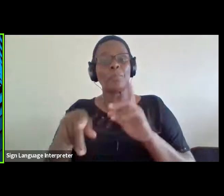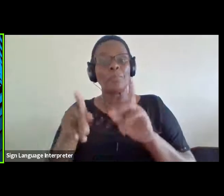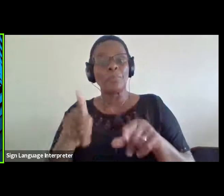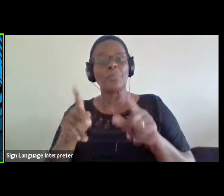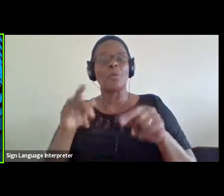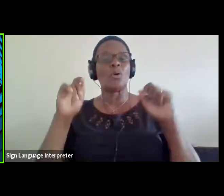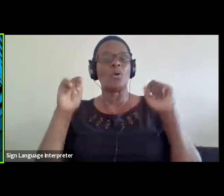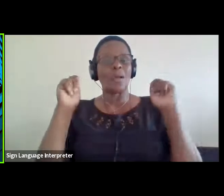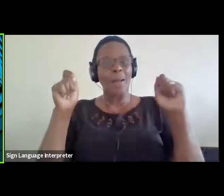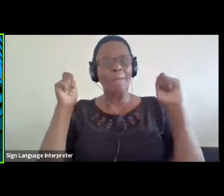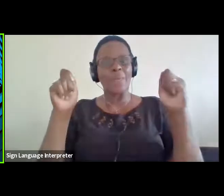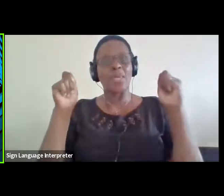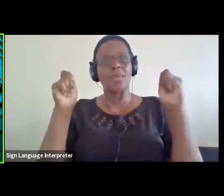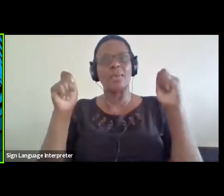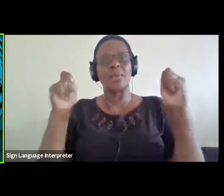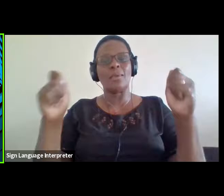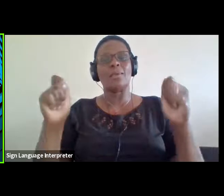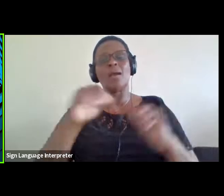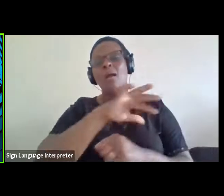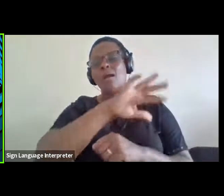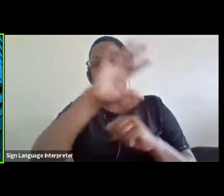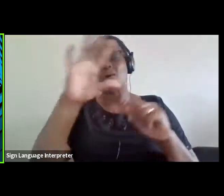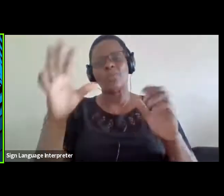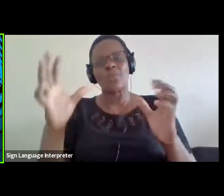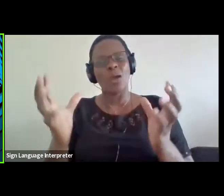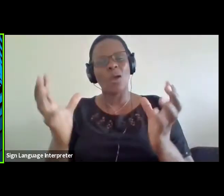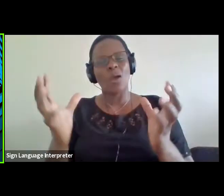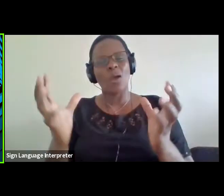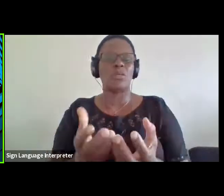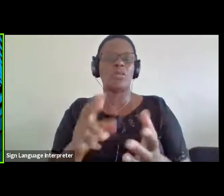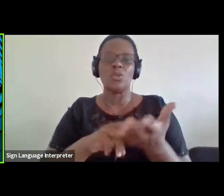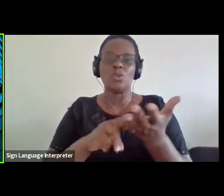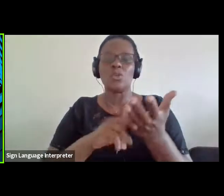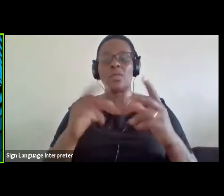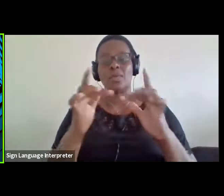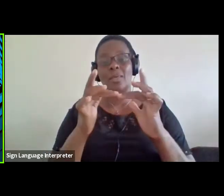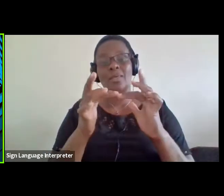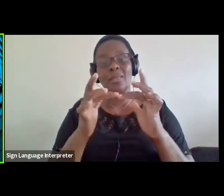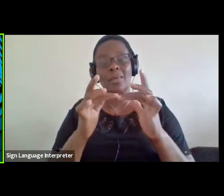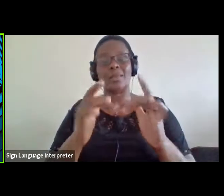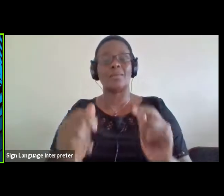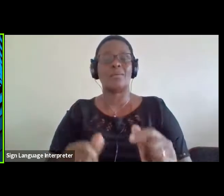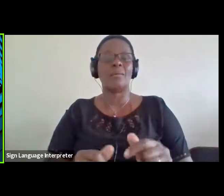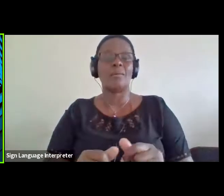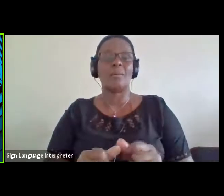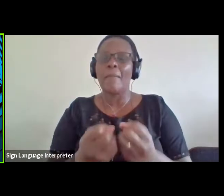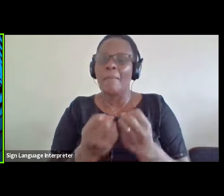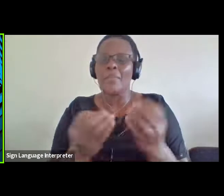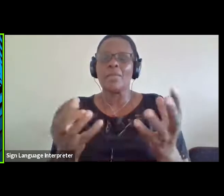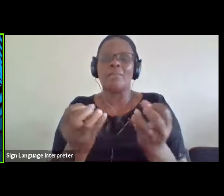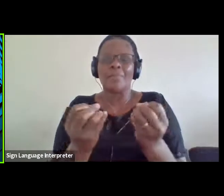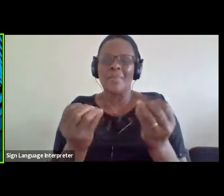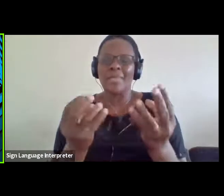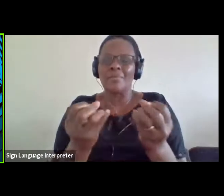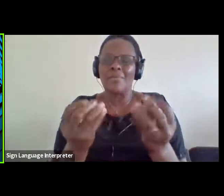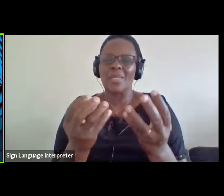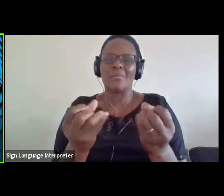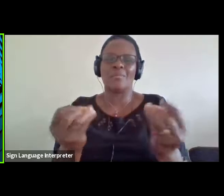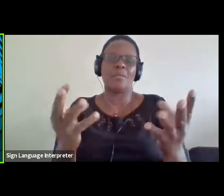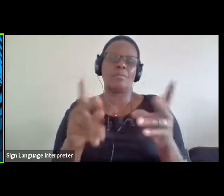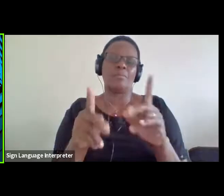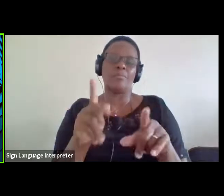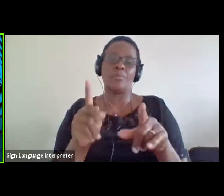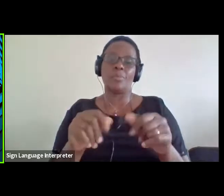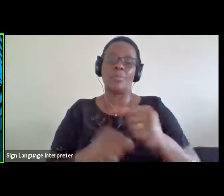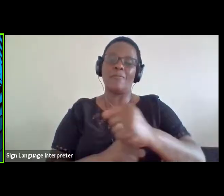around the world. Using social media, using the internet, they were able to generate billions and billions of dollars of funding for issues that they cared